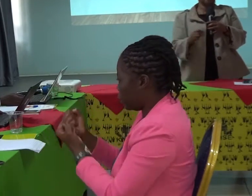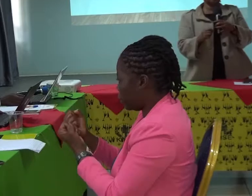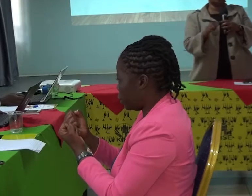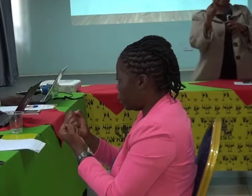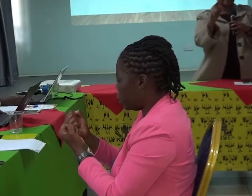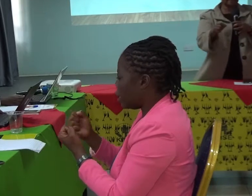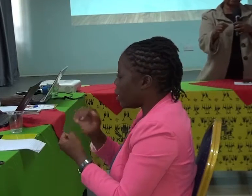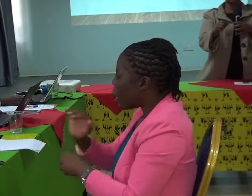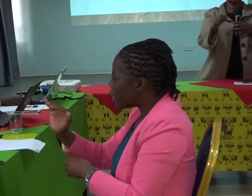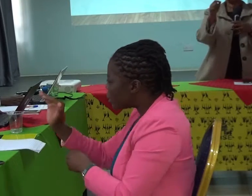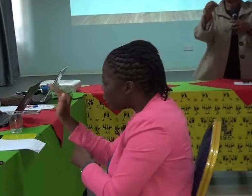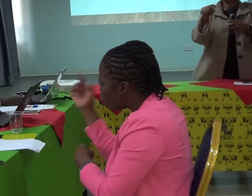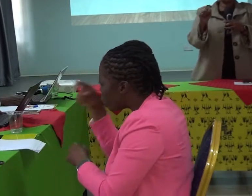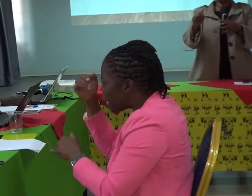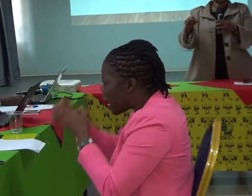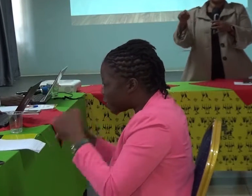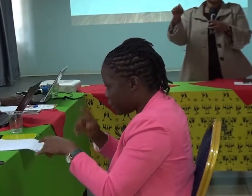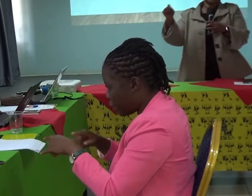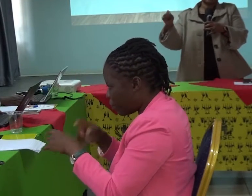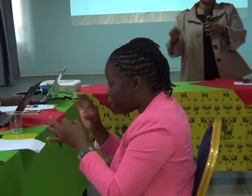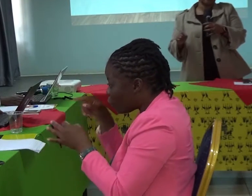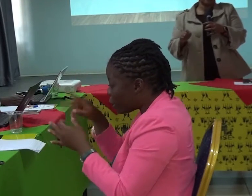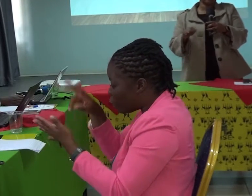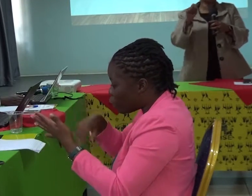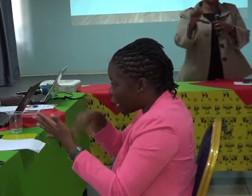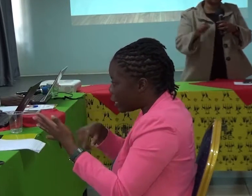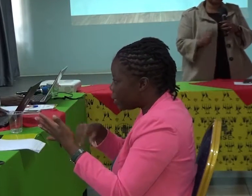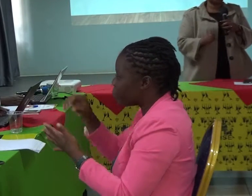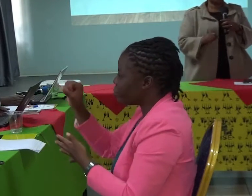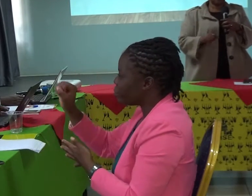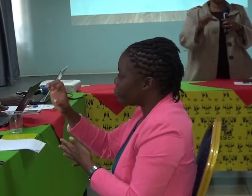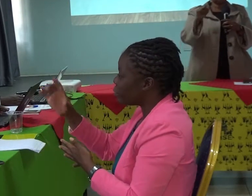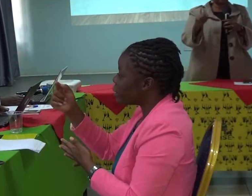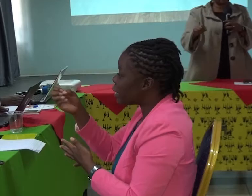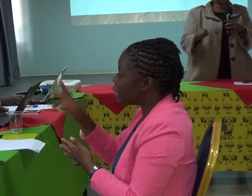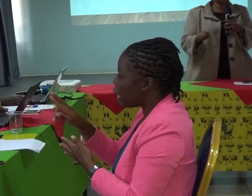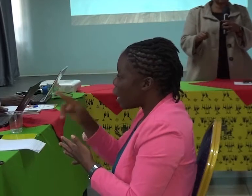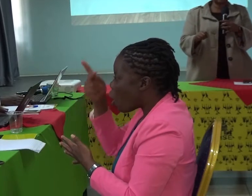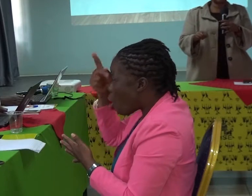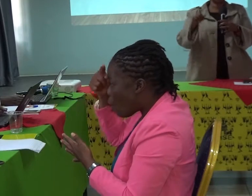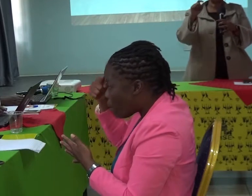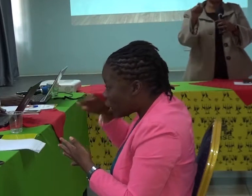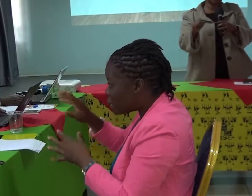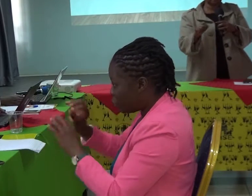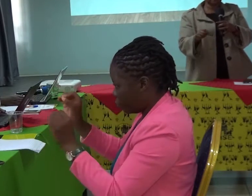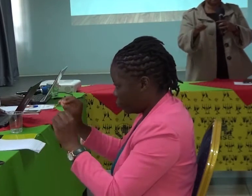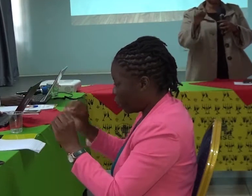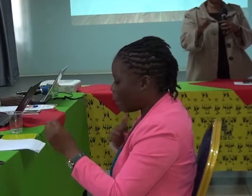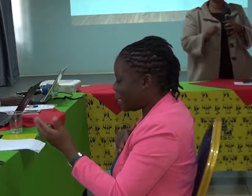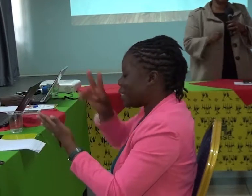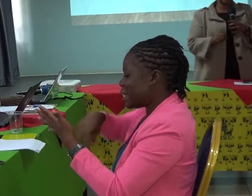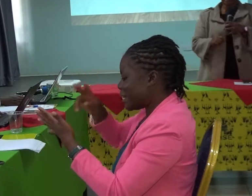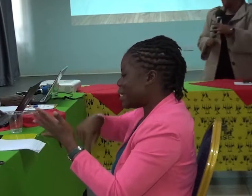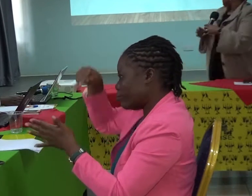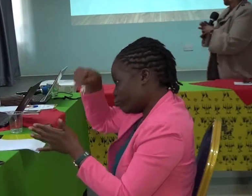still appealing for the last time. Please, if you have not read the sector policy, read it. I know you were taken through yesterday, but read it and